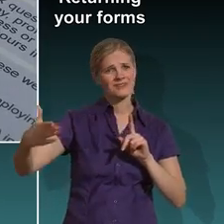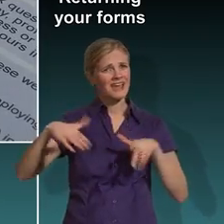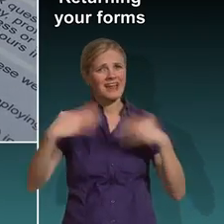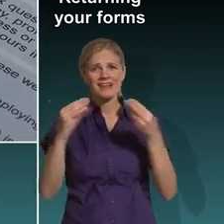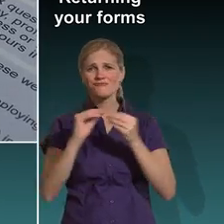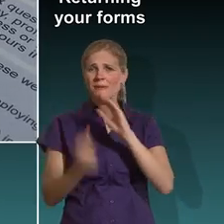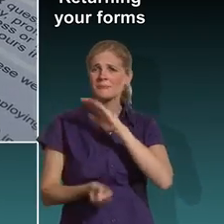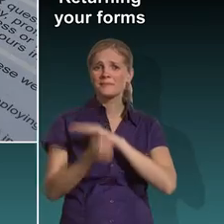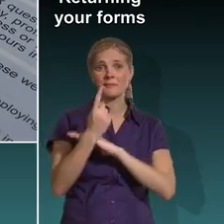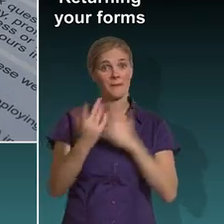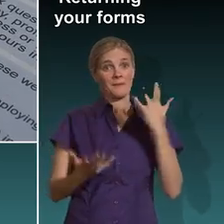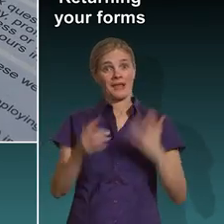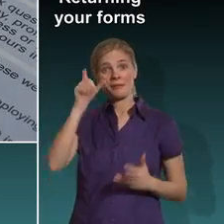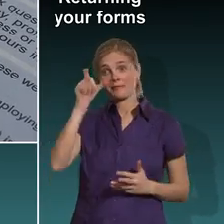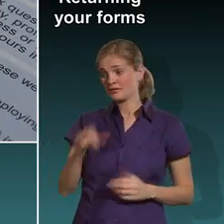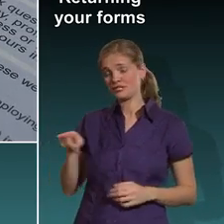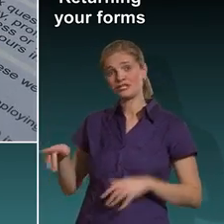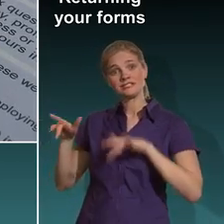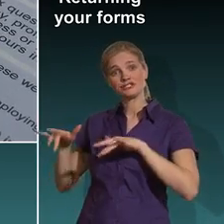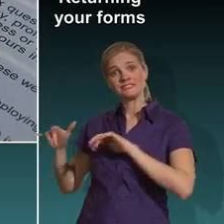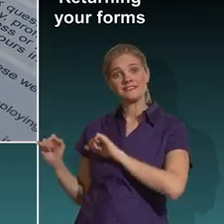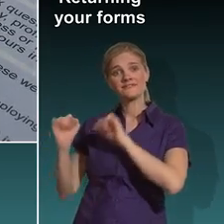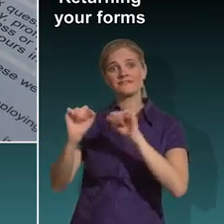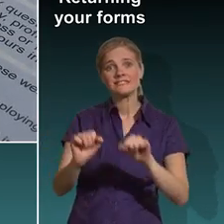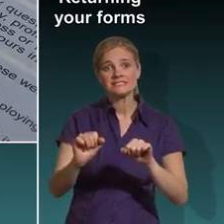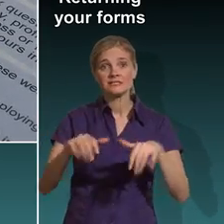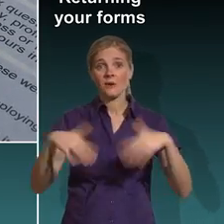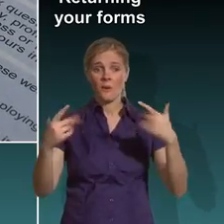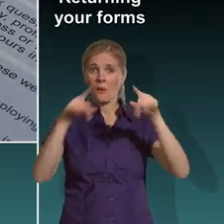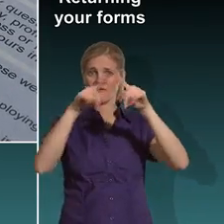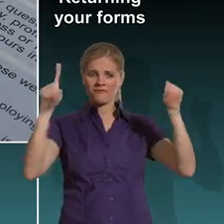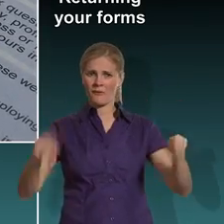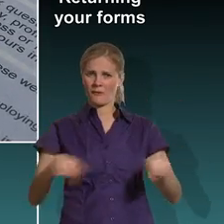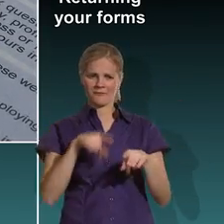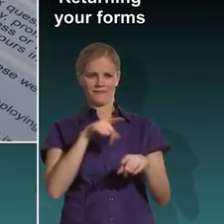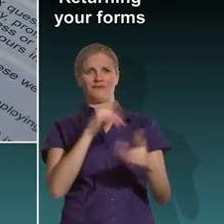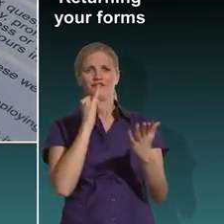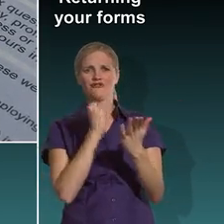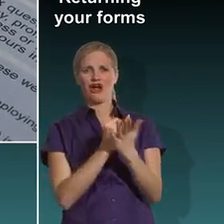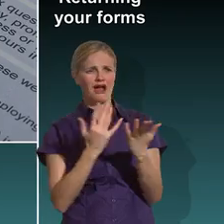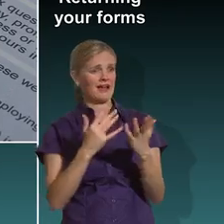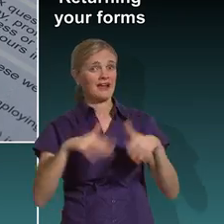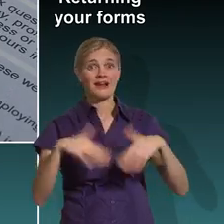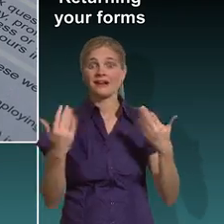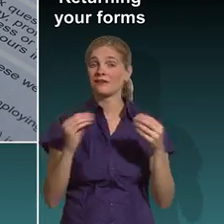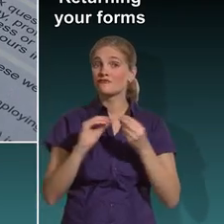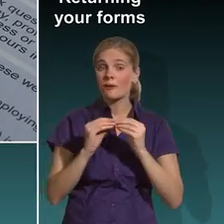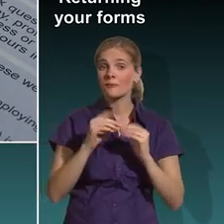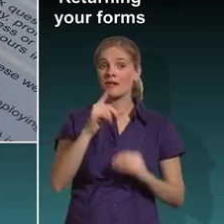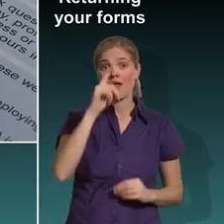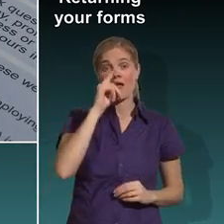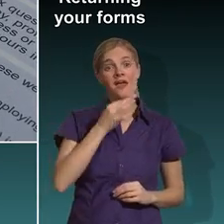If you have any problems during the process, maybe the collector hasn't arrived or the forms are incorrect, any problem, you can ask for